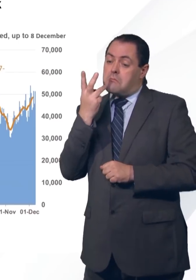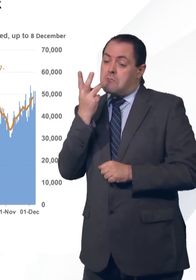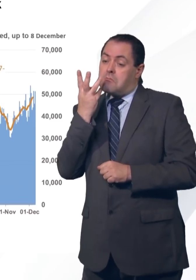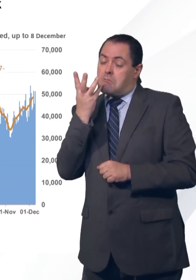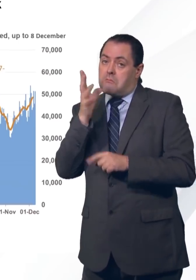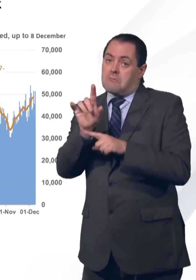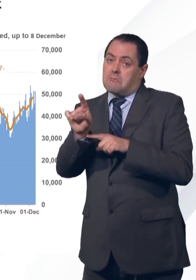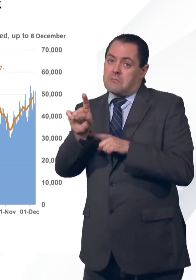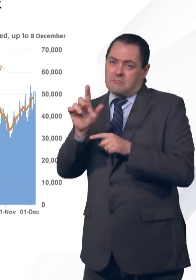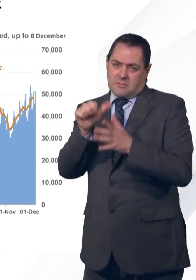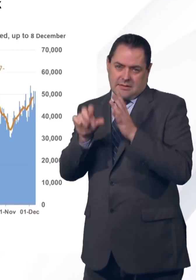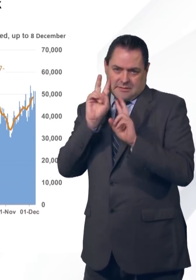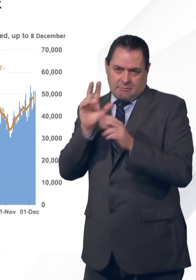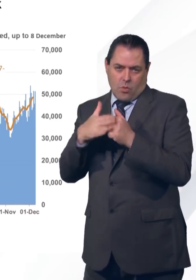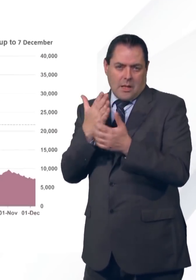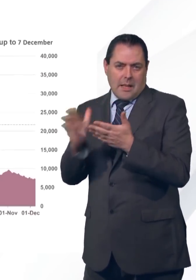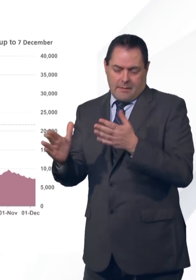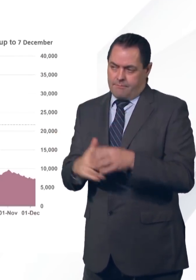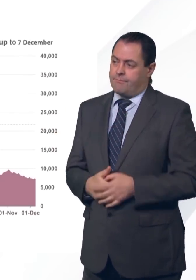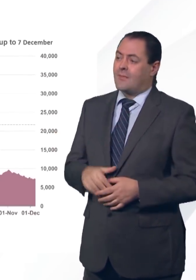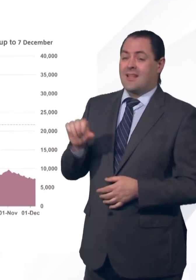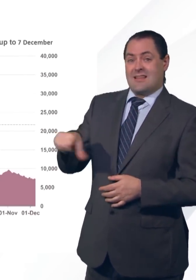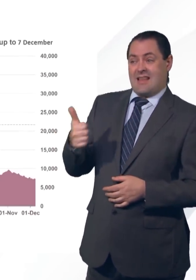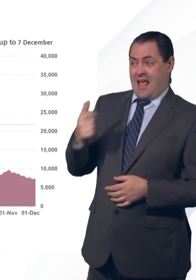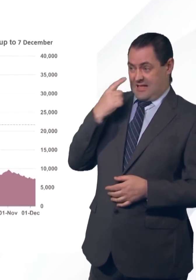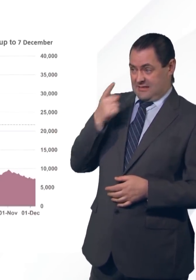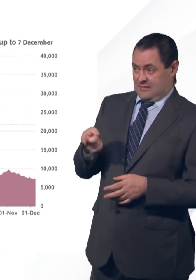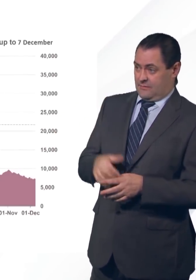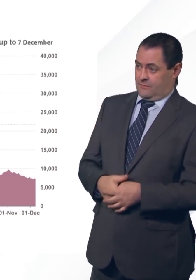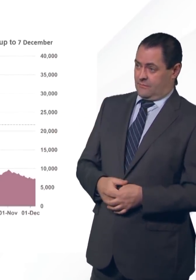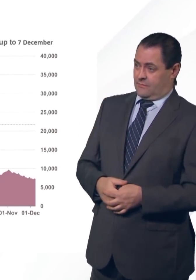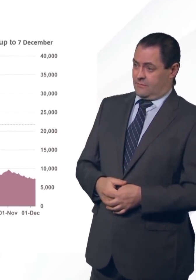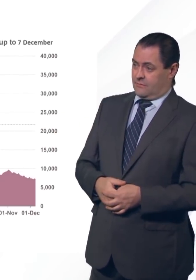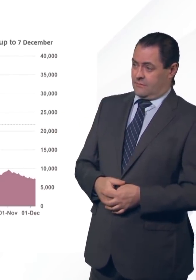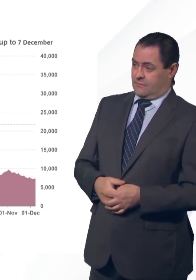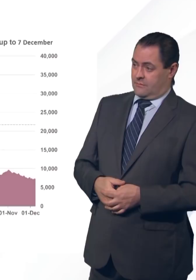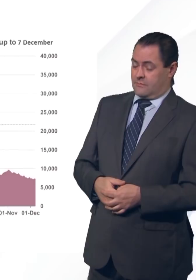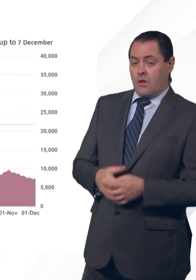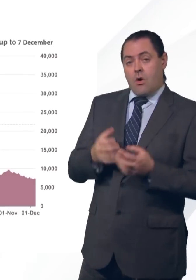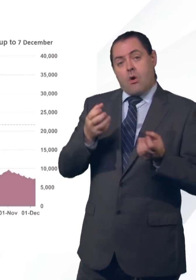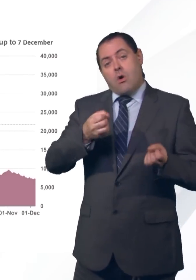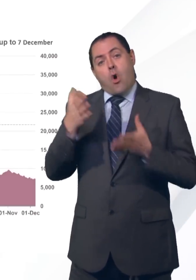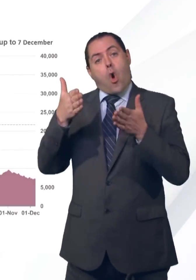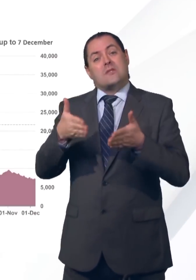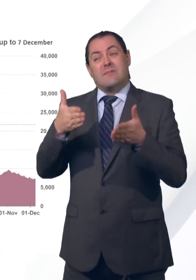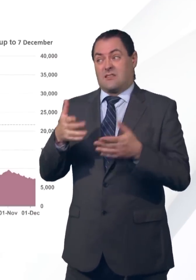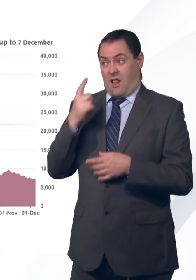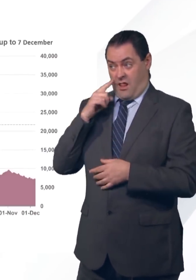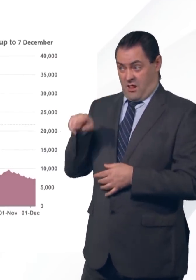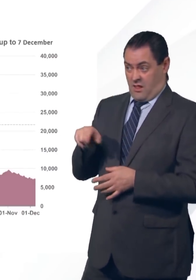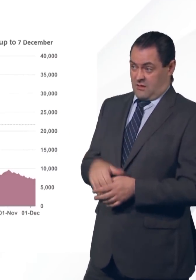over time. Next slide, please. The number of people in the hospital with COVID in the